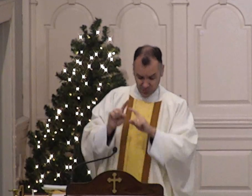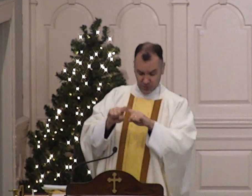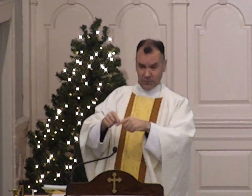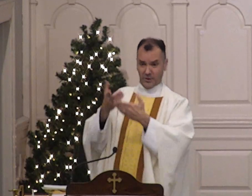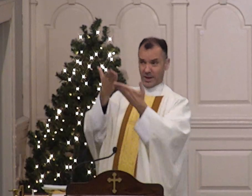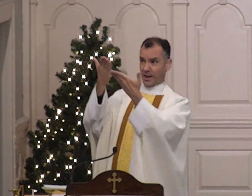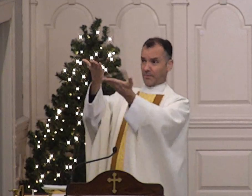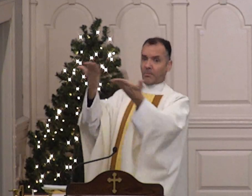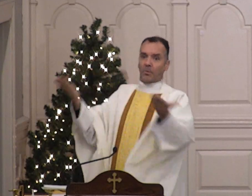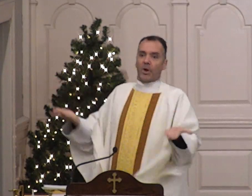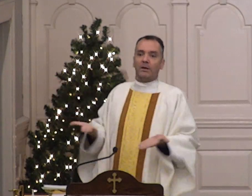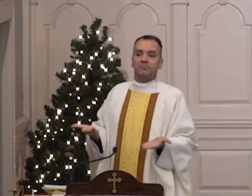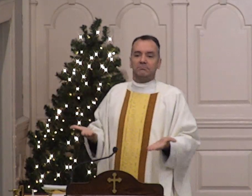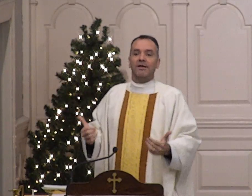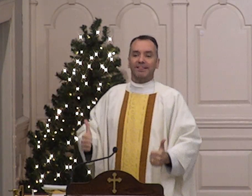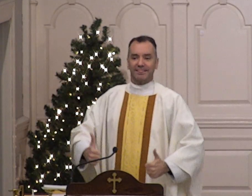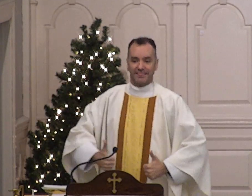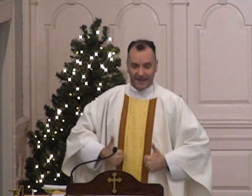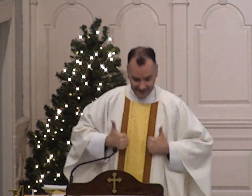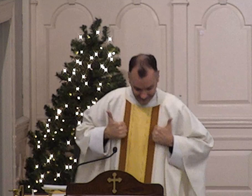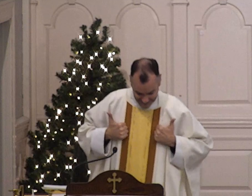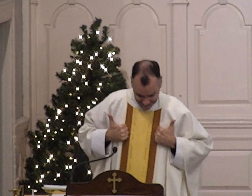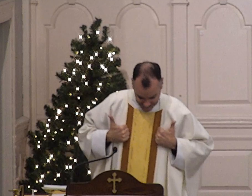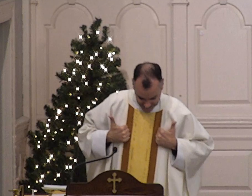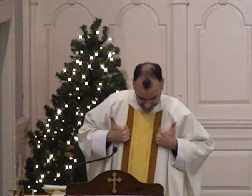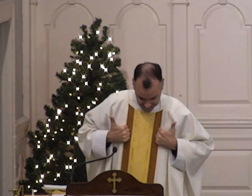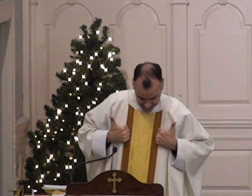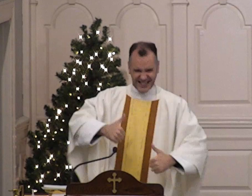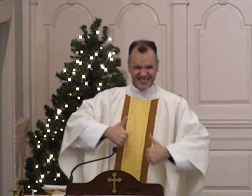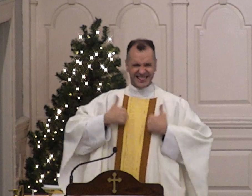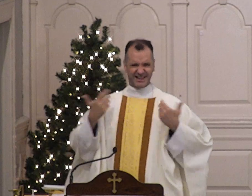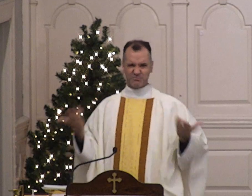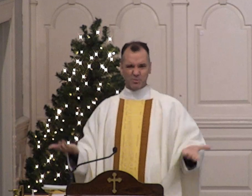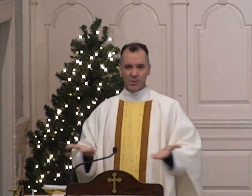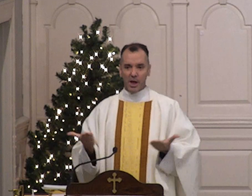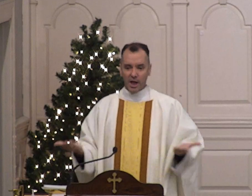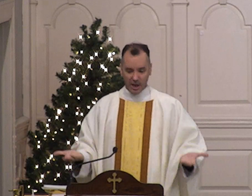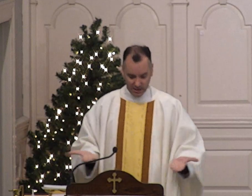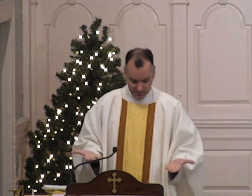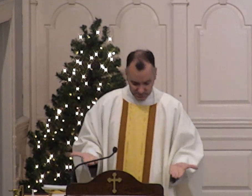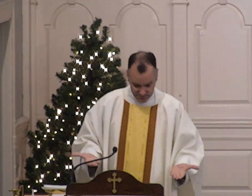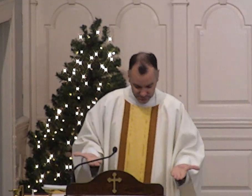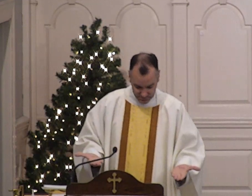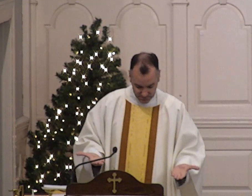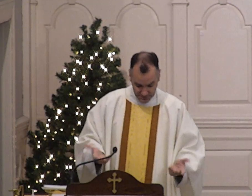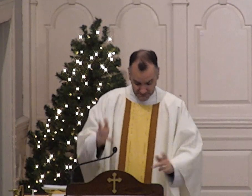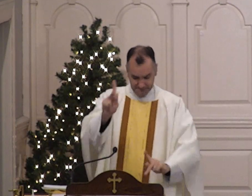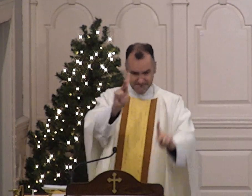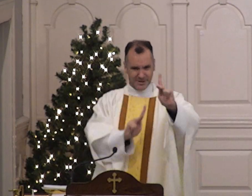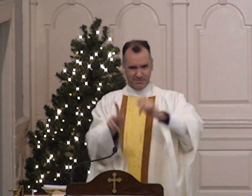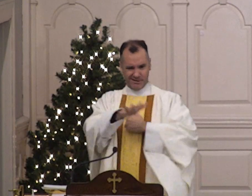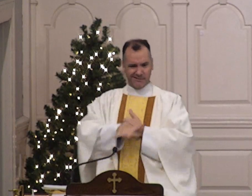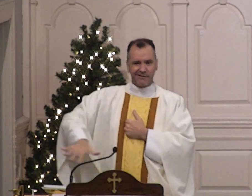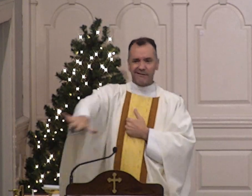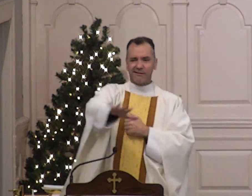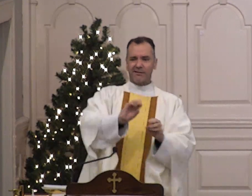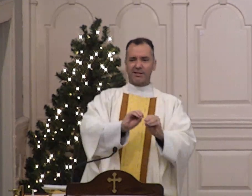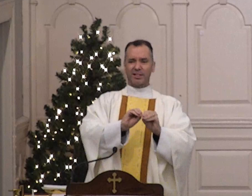What came to be through him was life. And this life was the light of the human